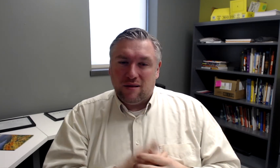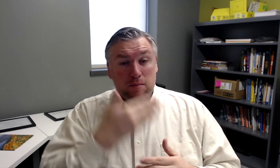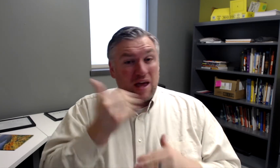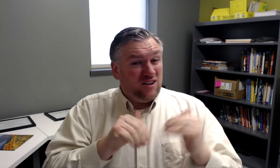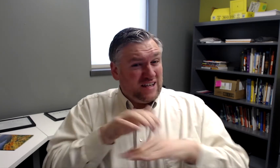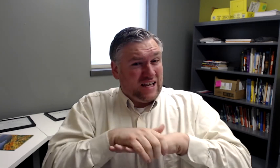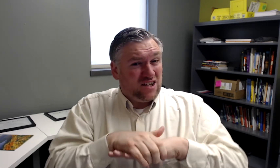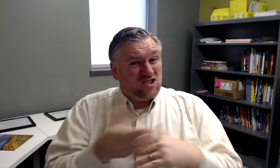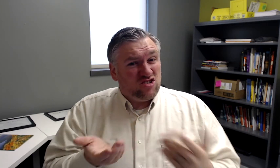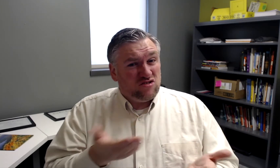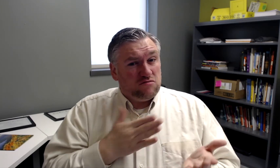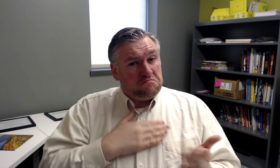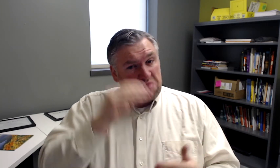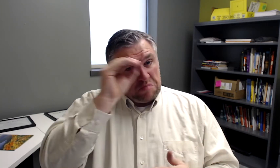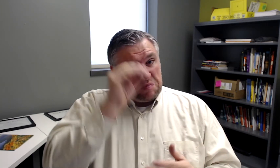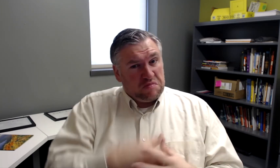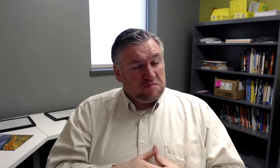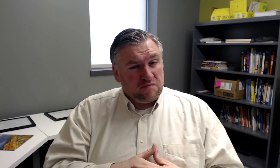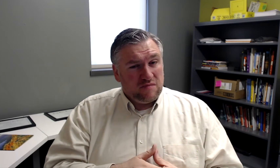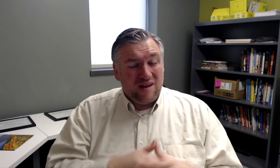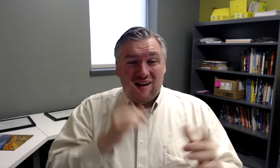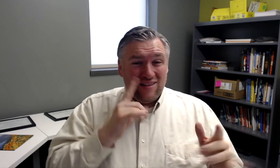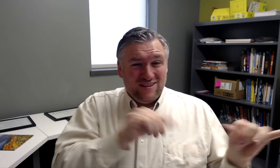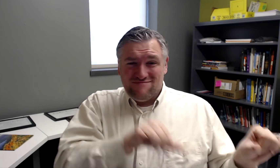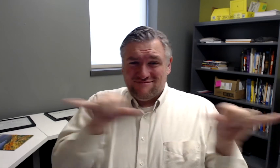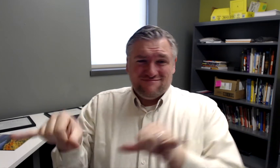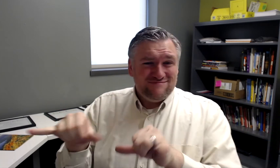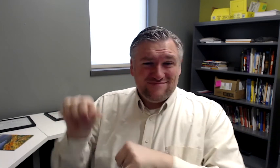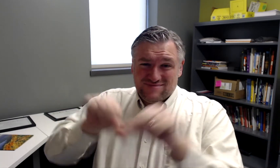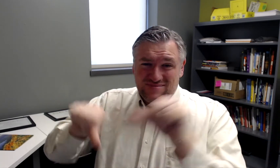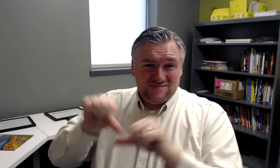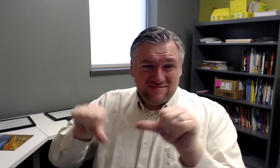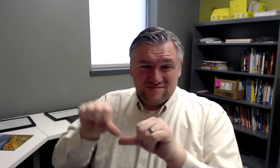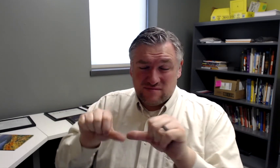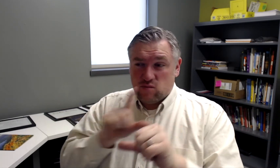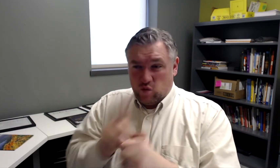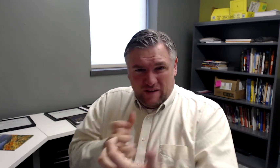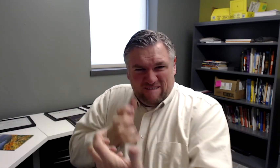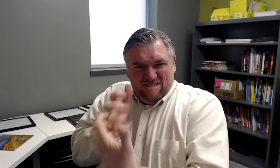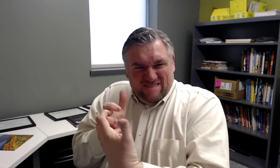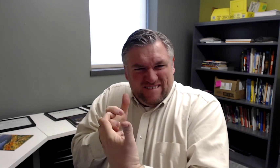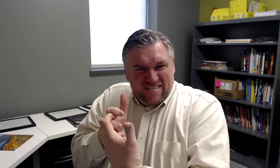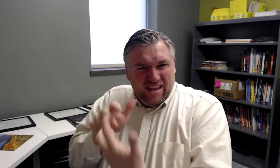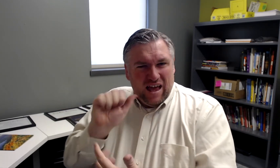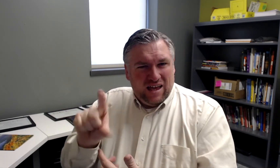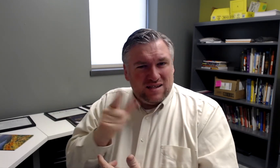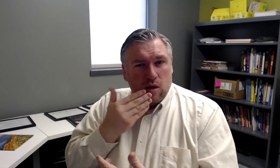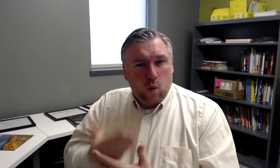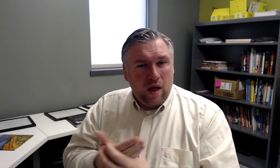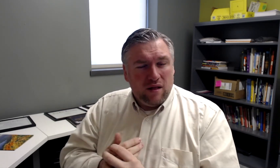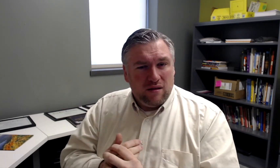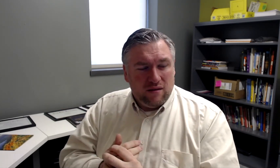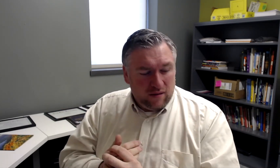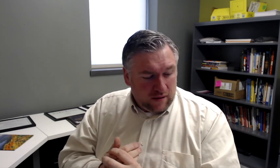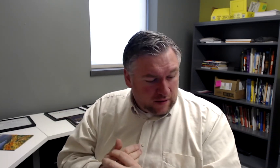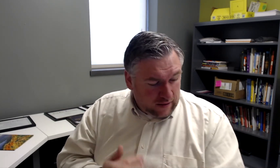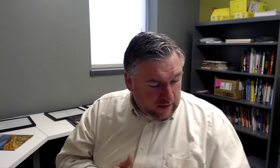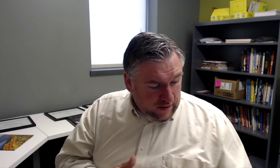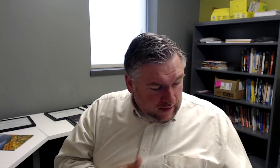And math also fits ASL better. Math and ASL fit together, science and ASL fit together better